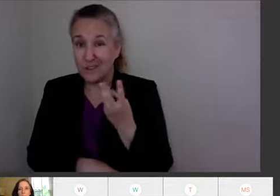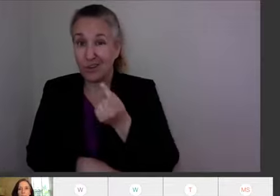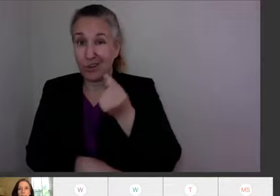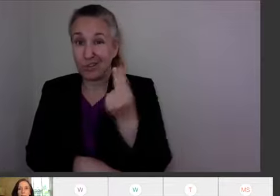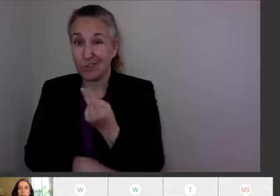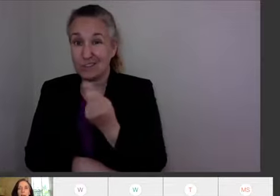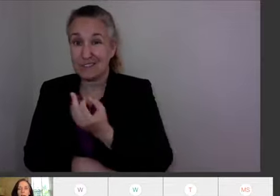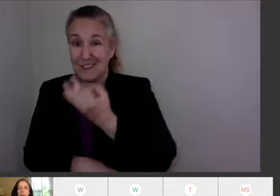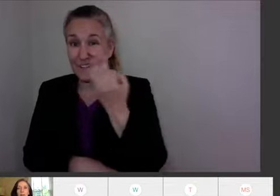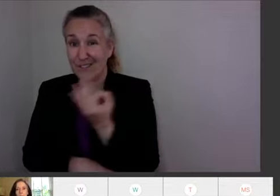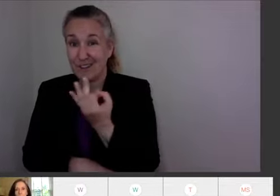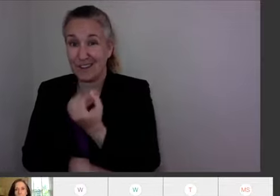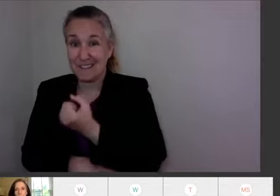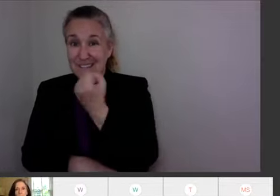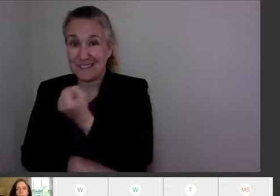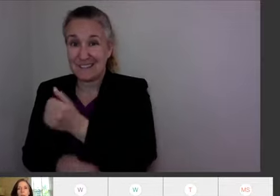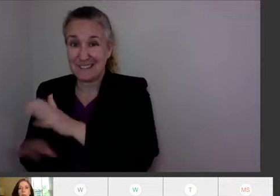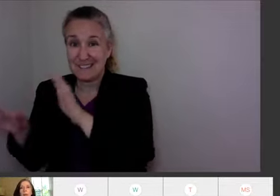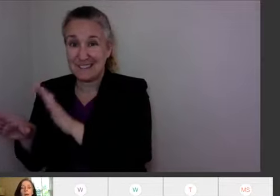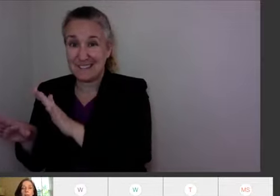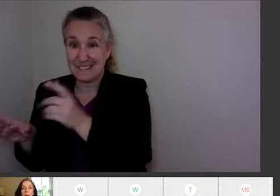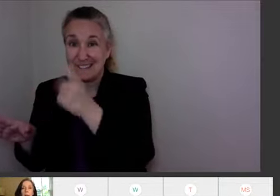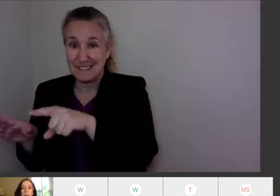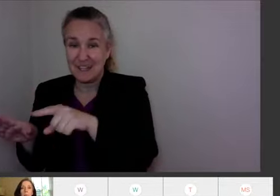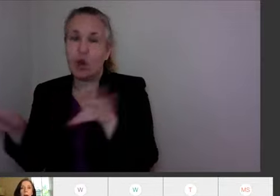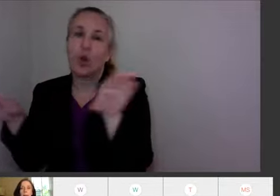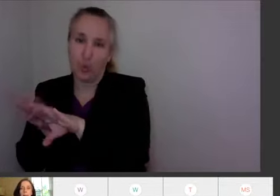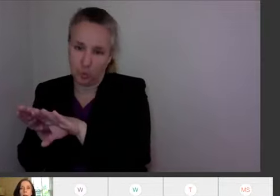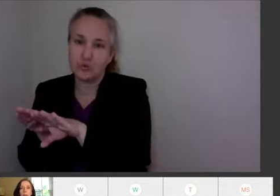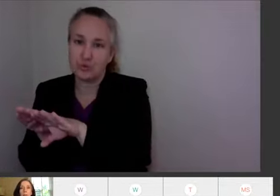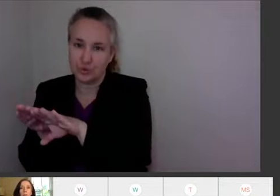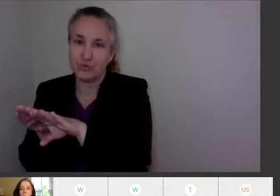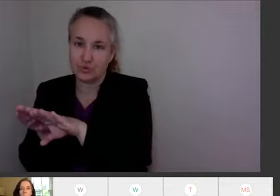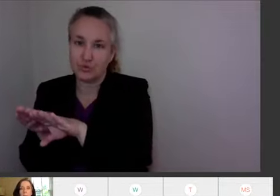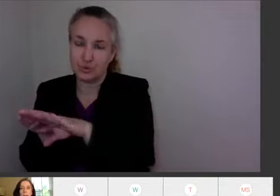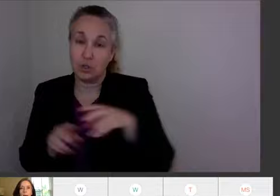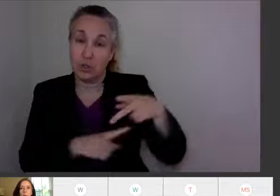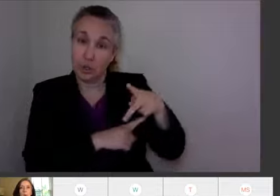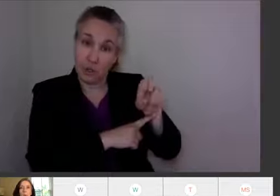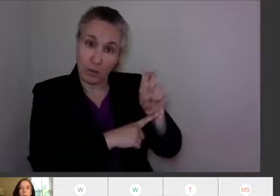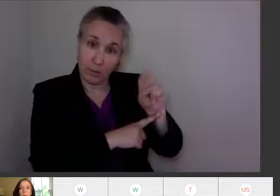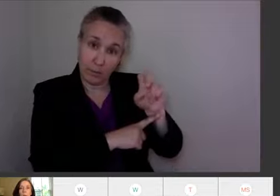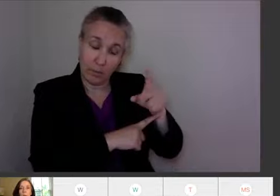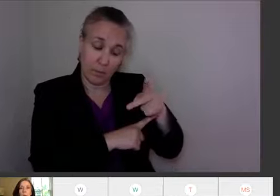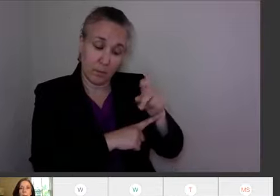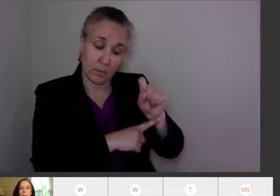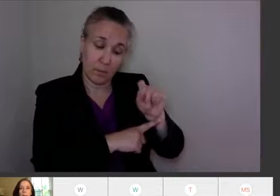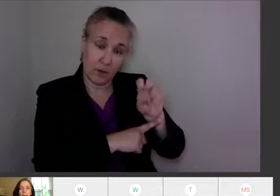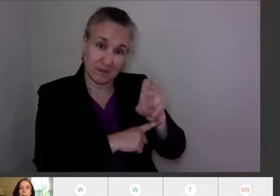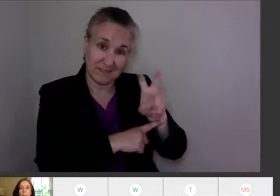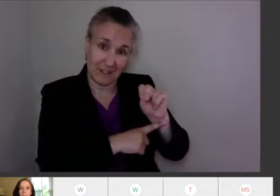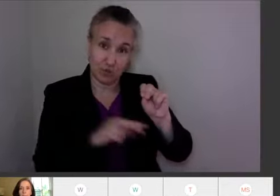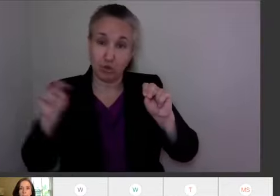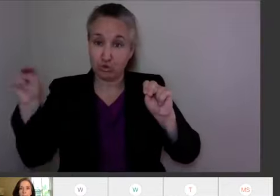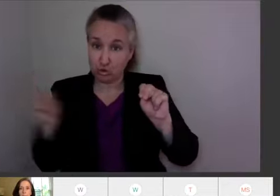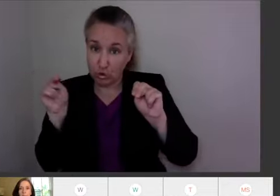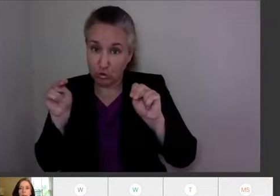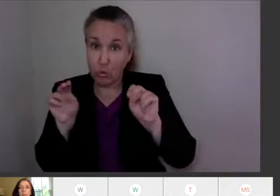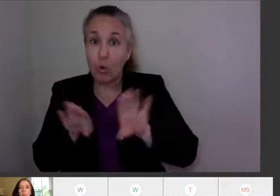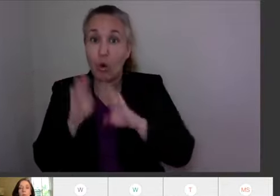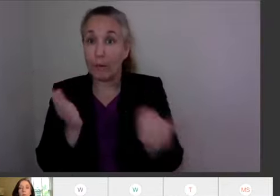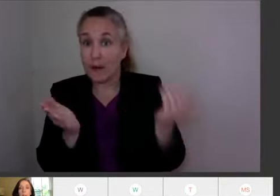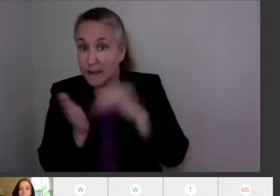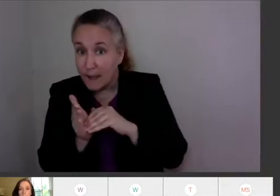Thursday, Friday, Saturday, and Sunday. And then Pottstown and Norristown will reopen on Monday the